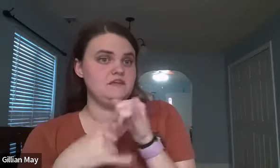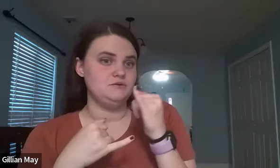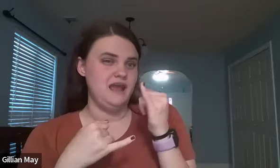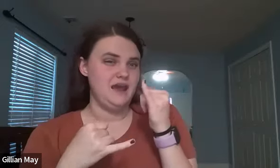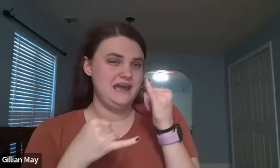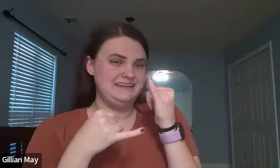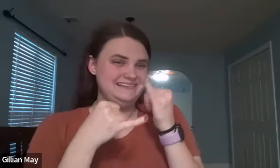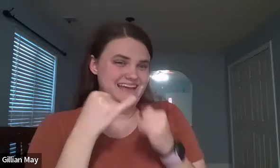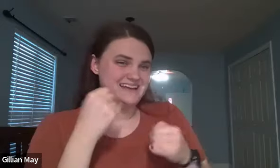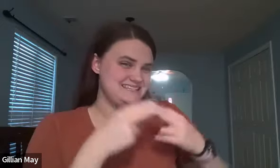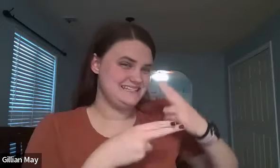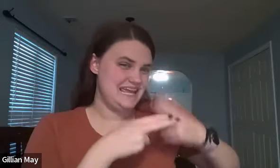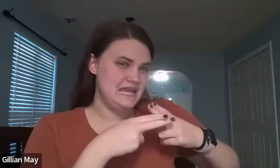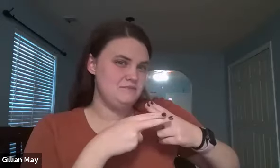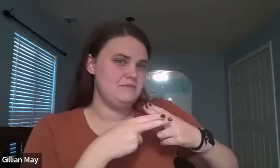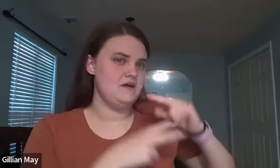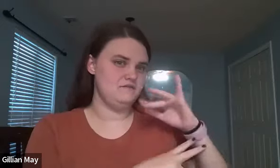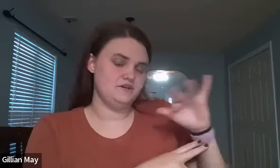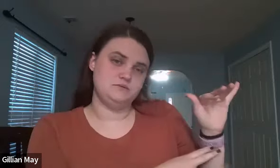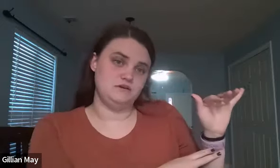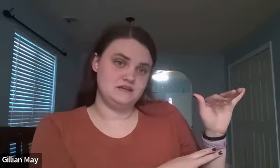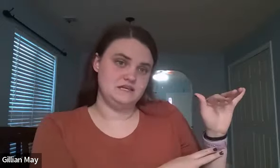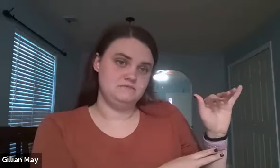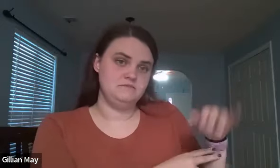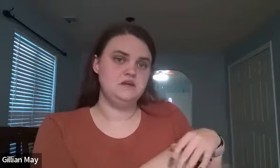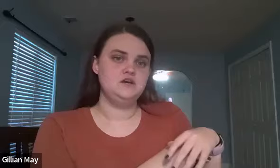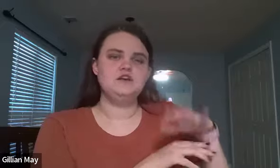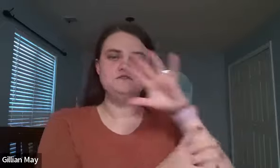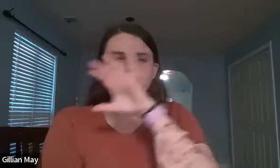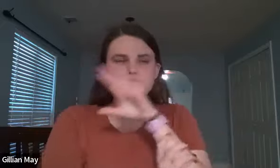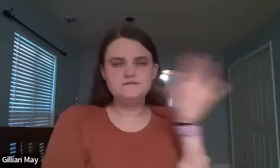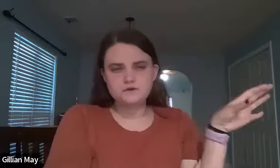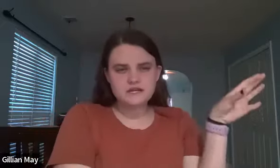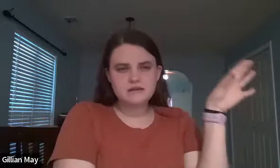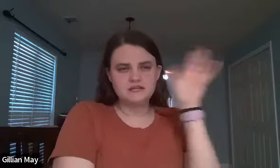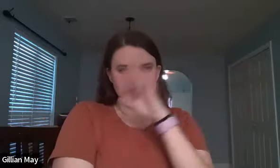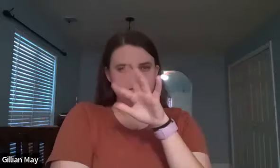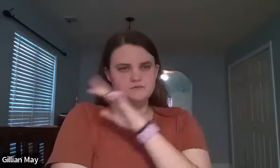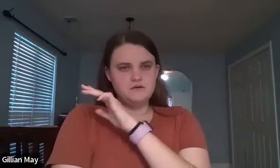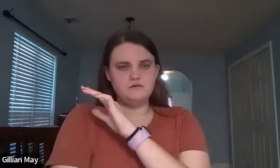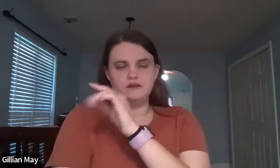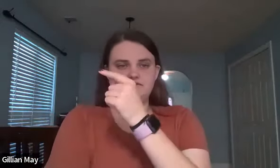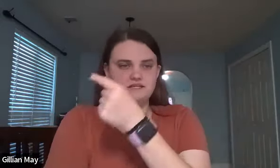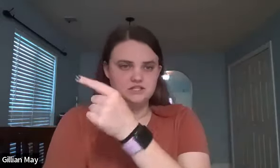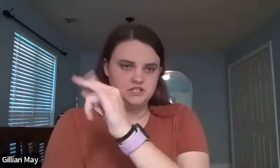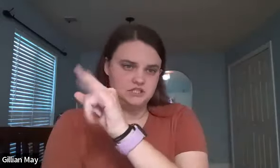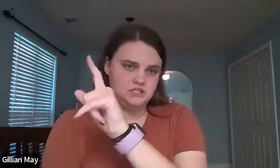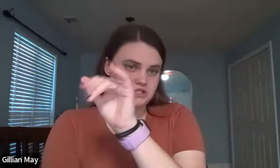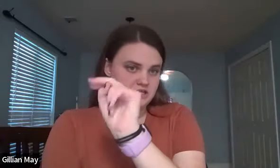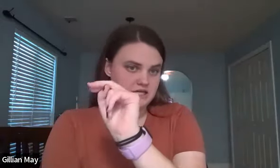you would add last name, and then fingerspell your last name. If you do your full name, like you fingerspell, like if I did